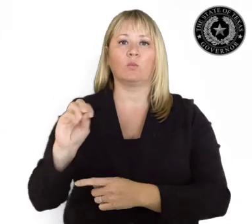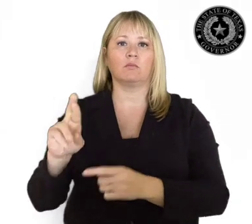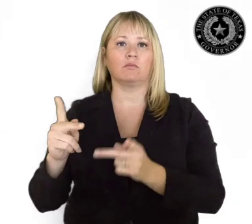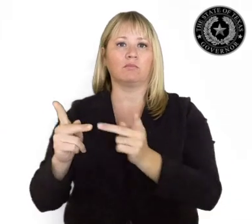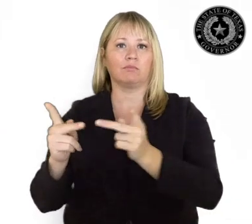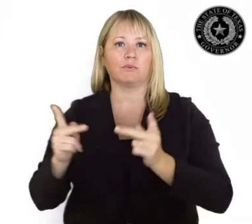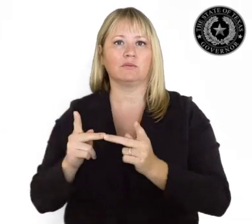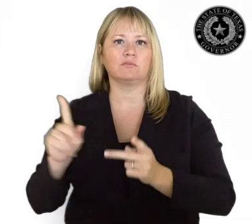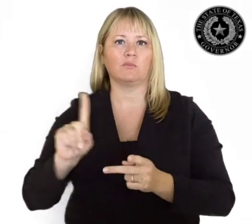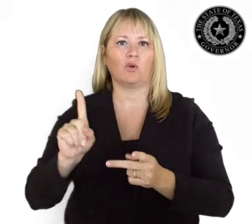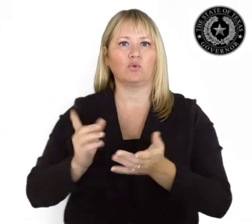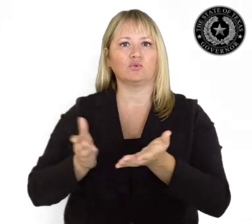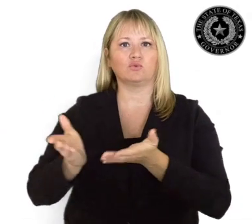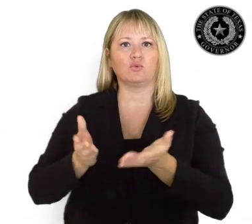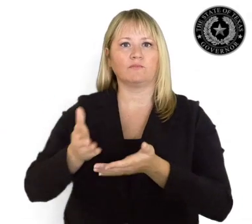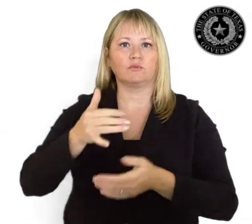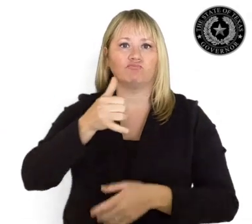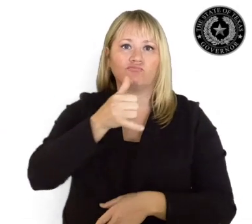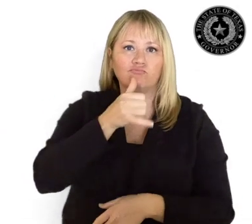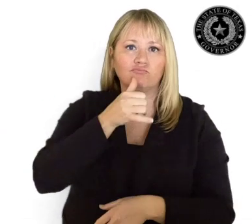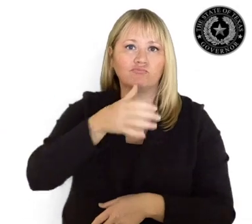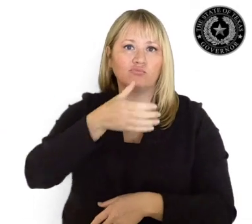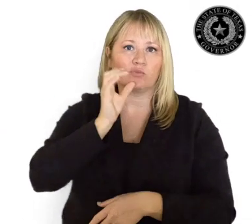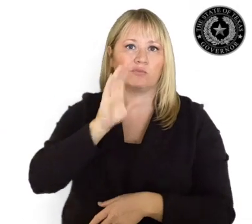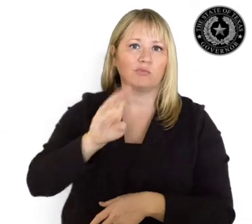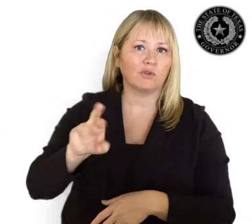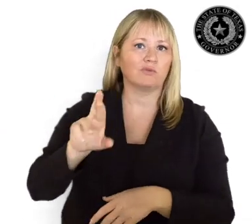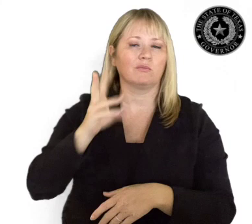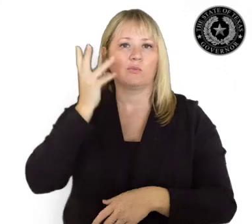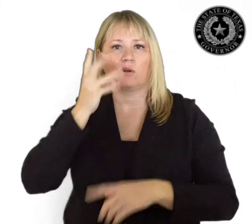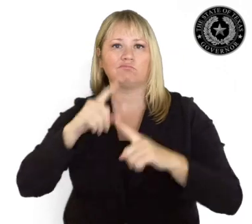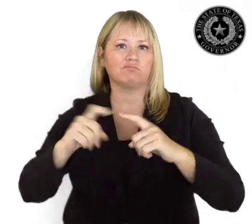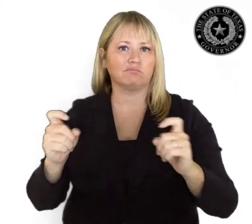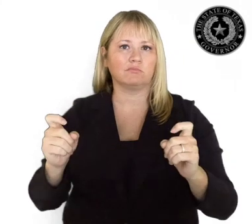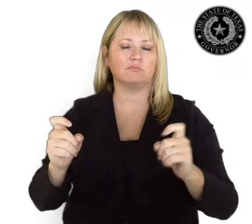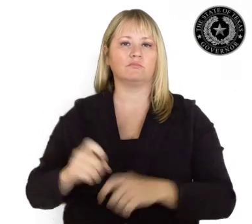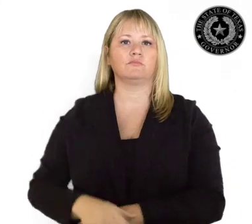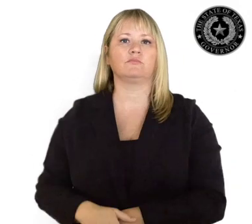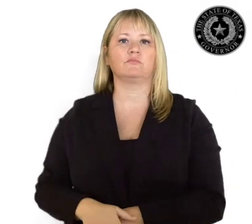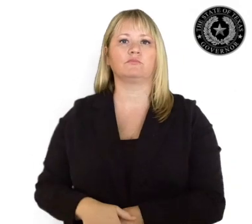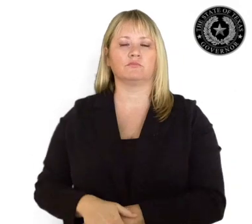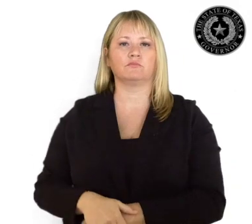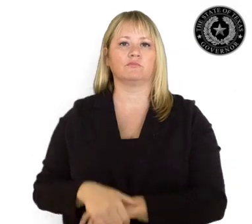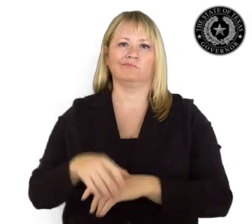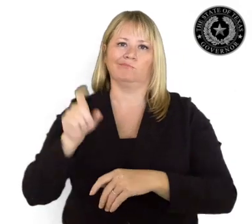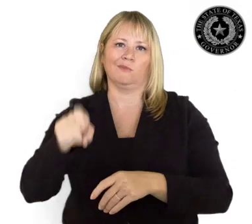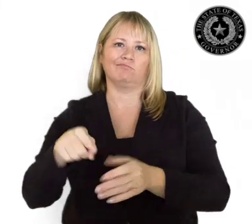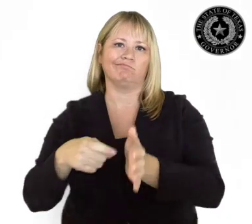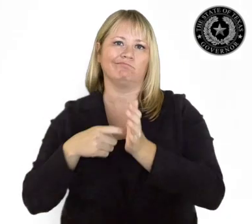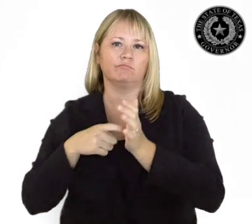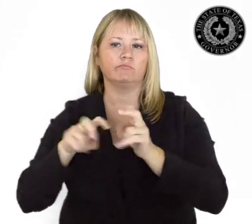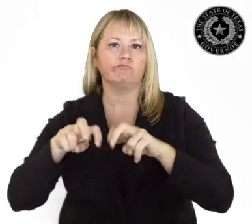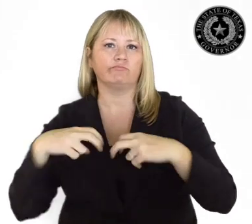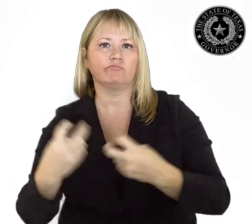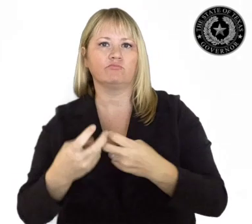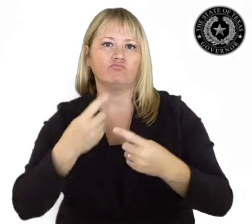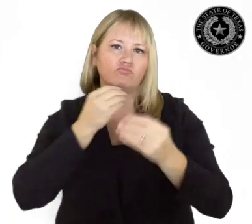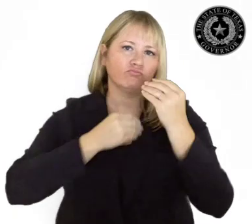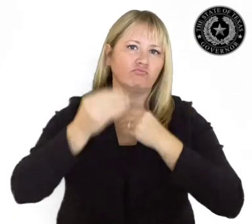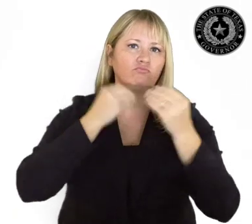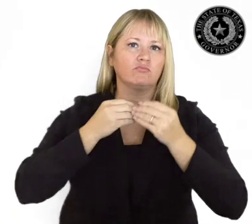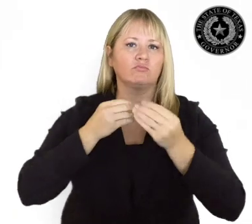Patrons at bars or similar establishments operating under this paragraph may eat or drink only while seated, except that